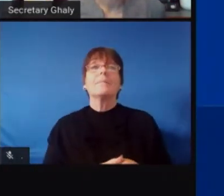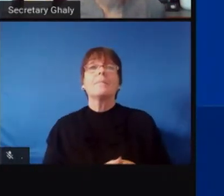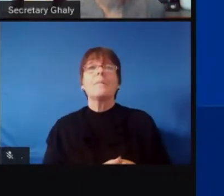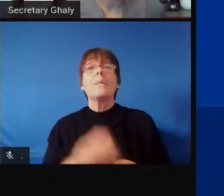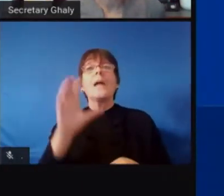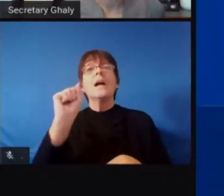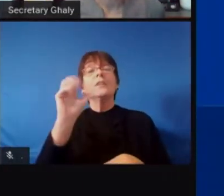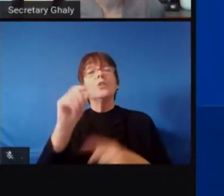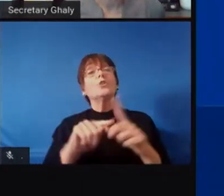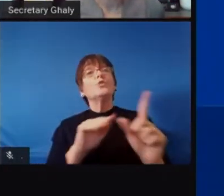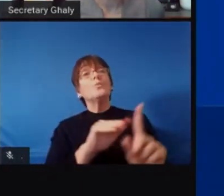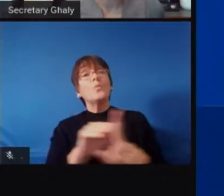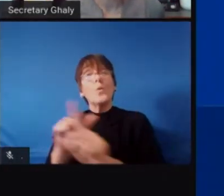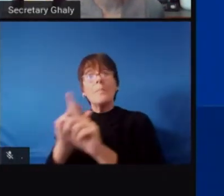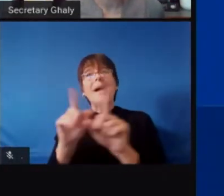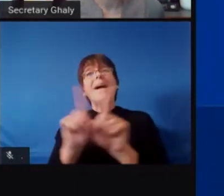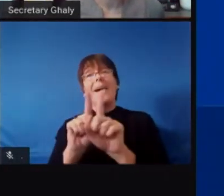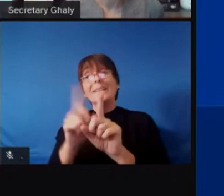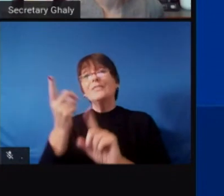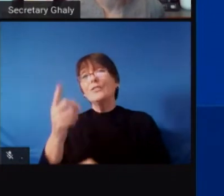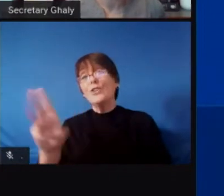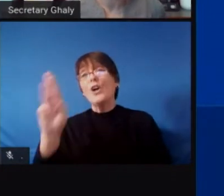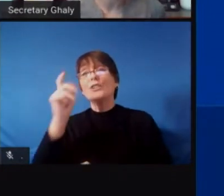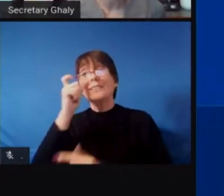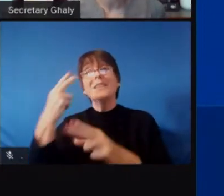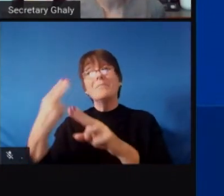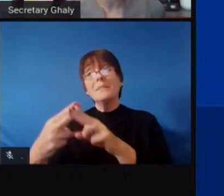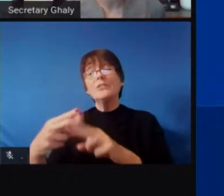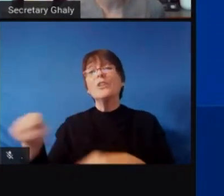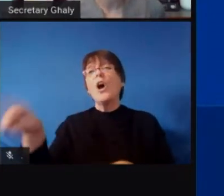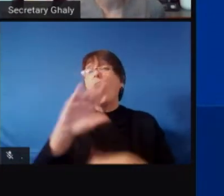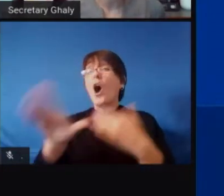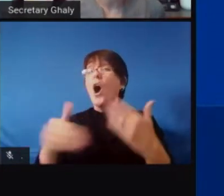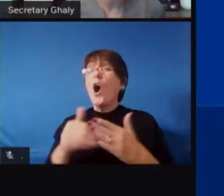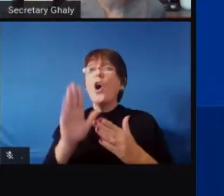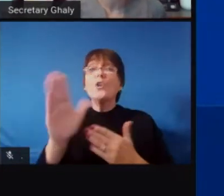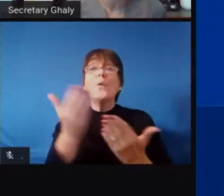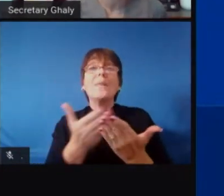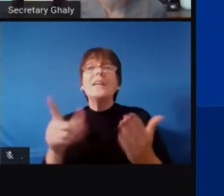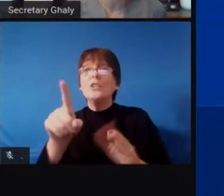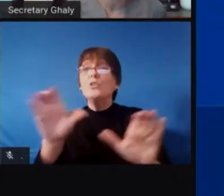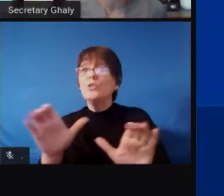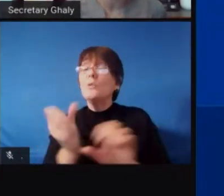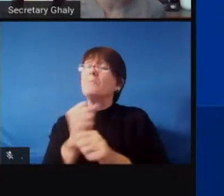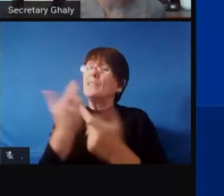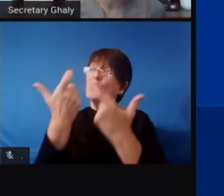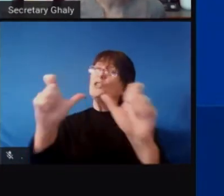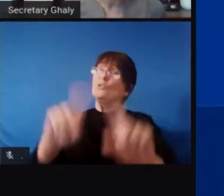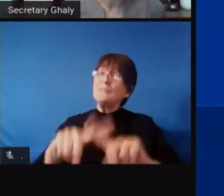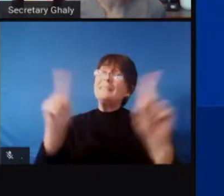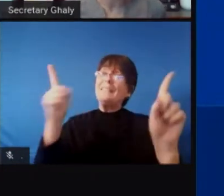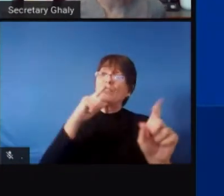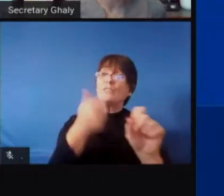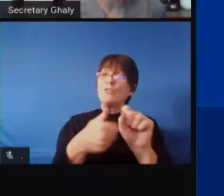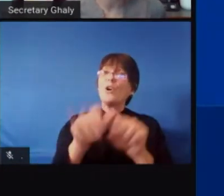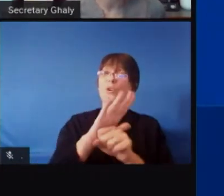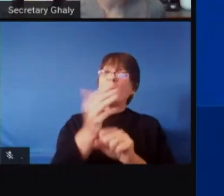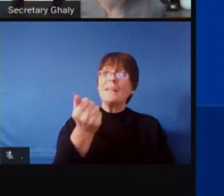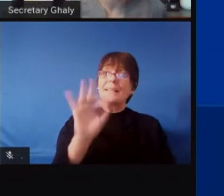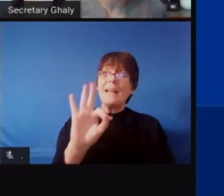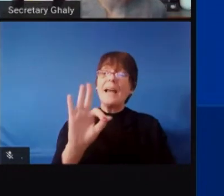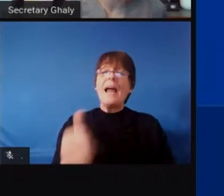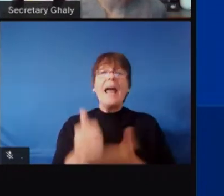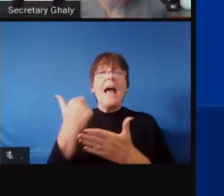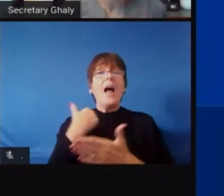So to remind you, and as Dr. Ghaly mentioned as well, all of your simple acts can make a huge difference for COVID-19, and it will help us